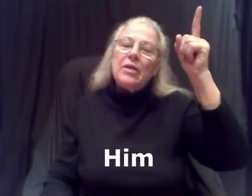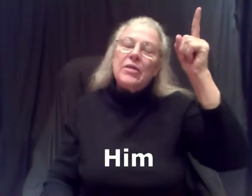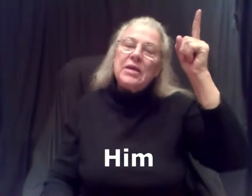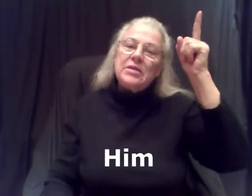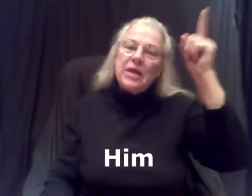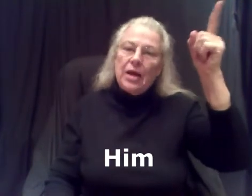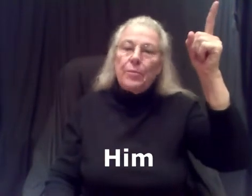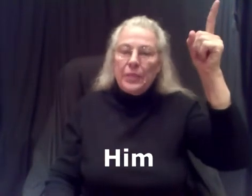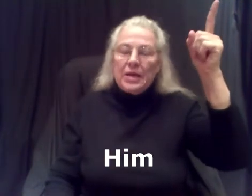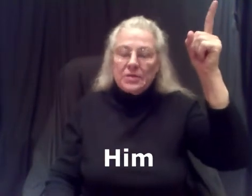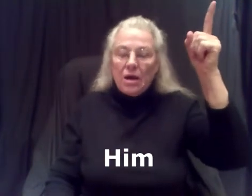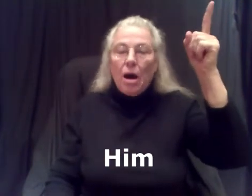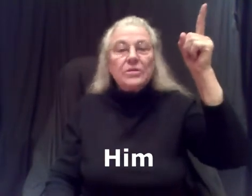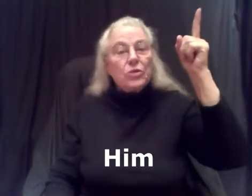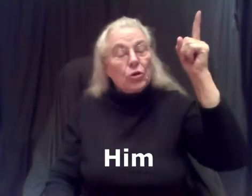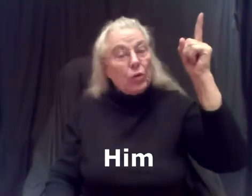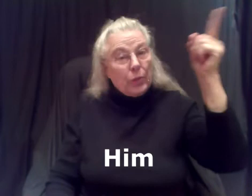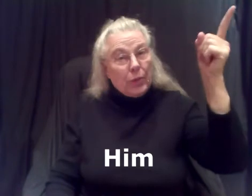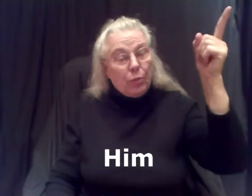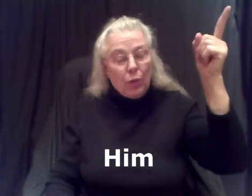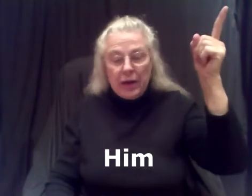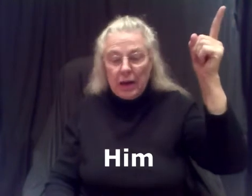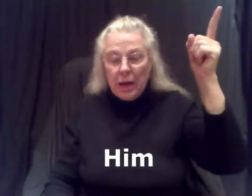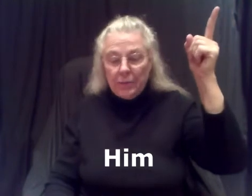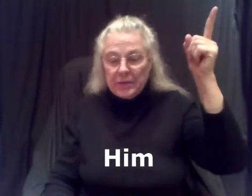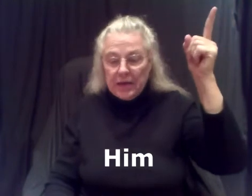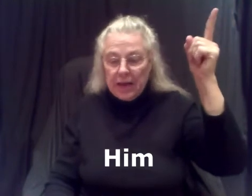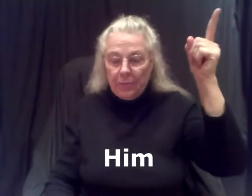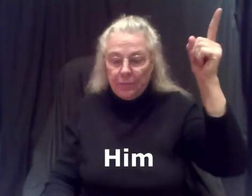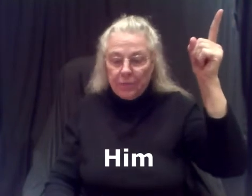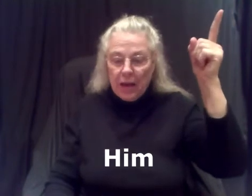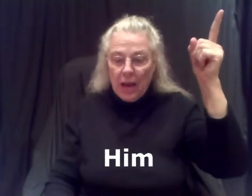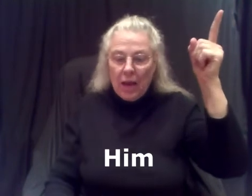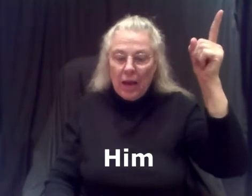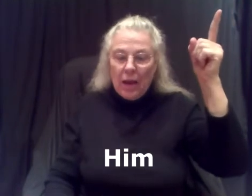This him is God, so you're going to be pointing up to him.